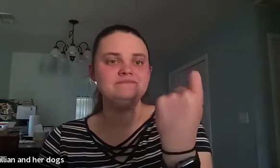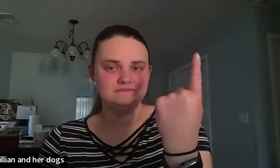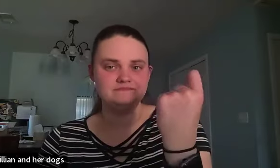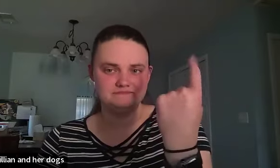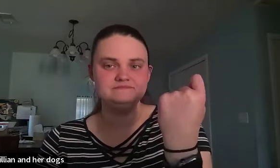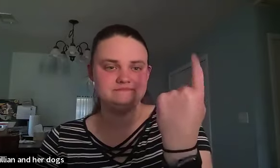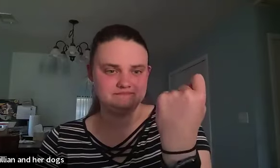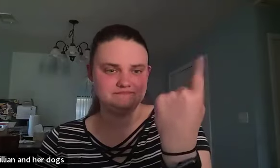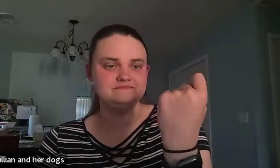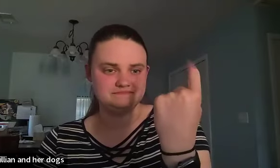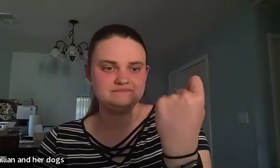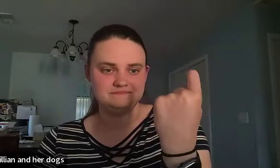11.